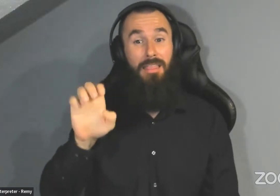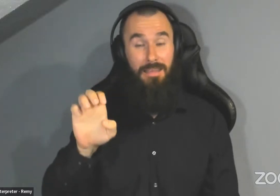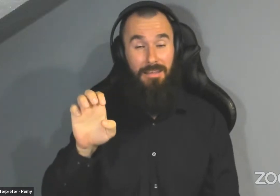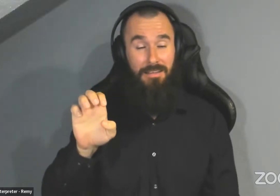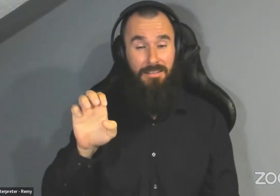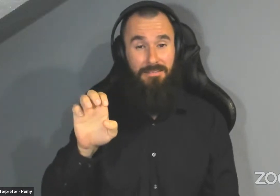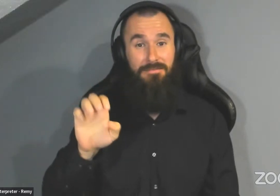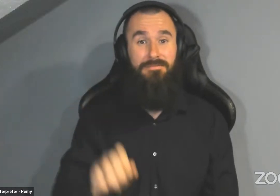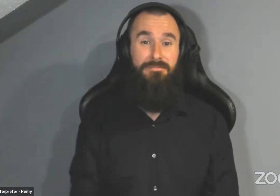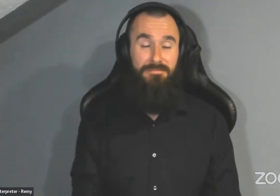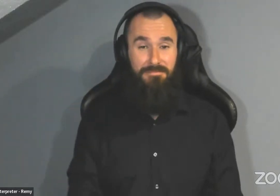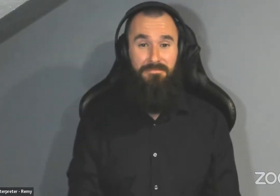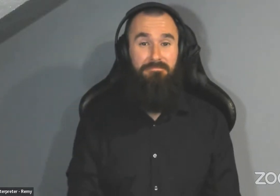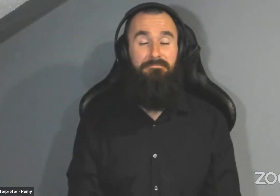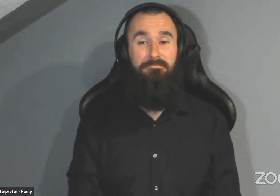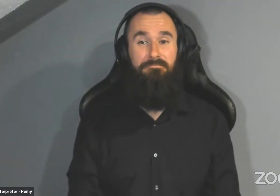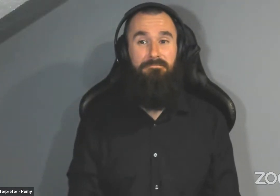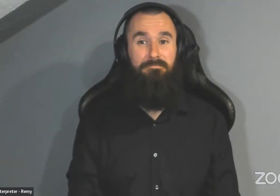Maryhartle.